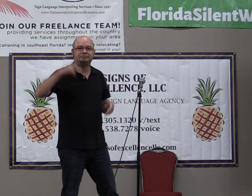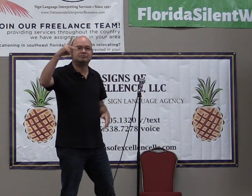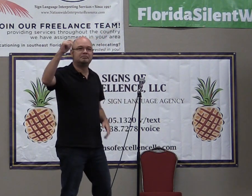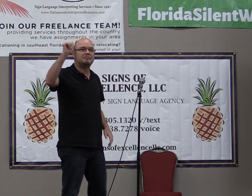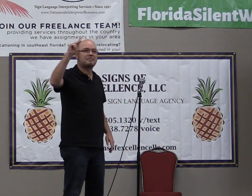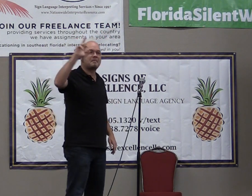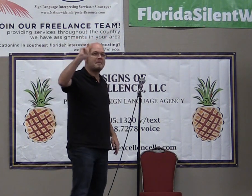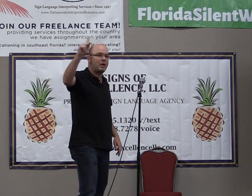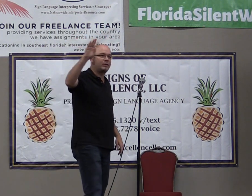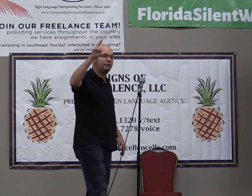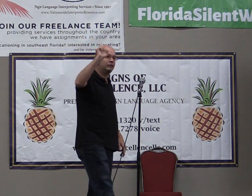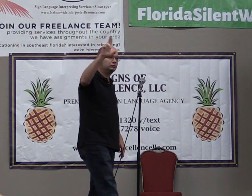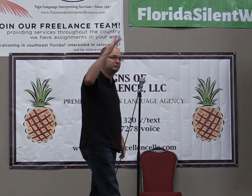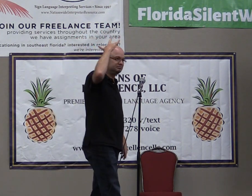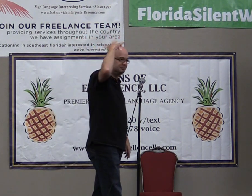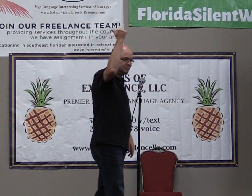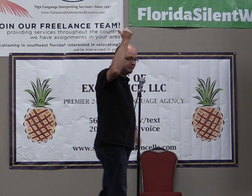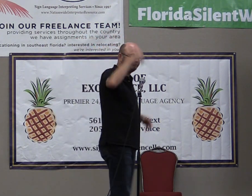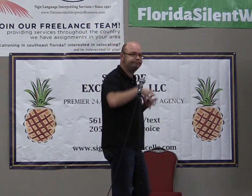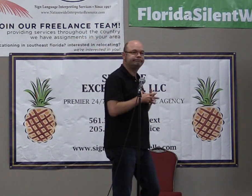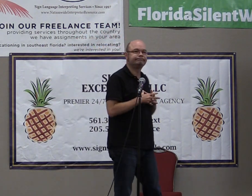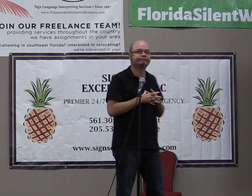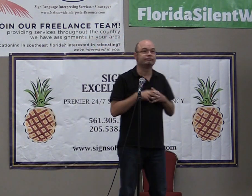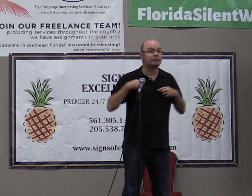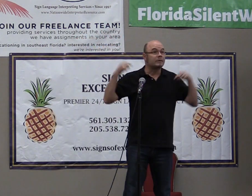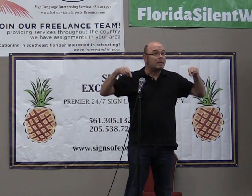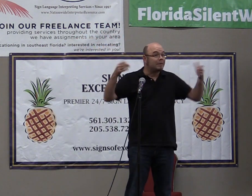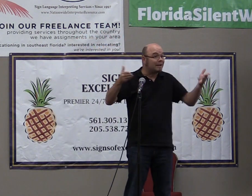Hello. Hello. I'm Patrick. I'm